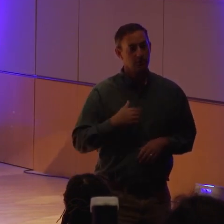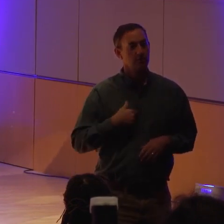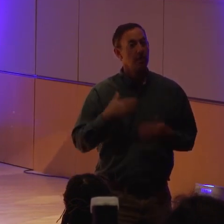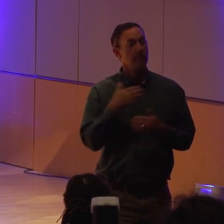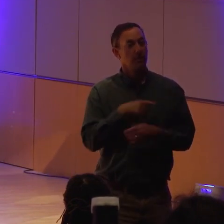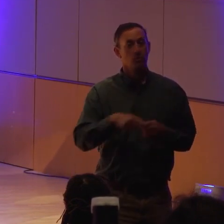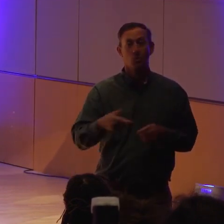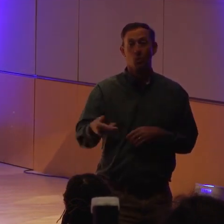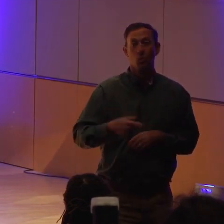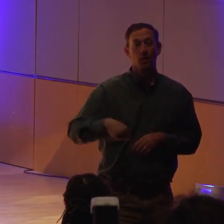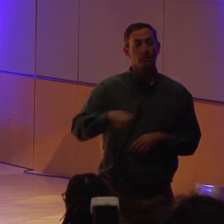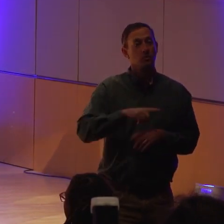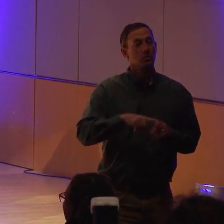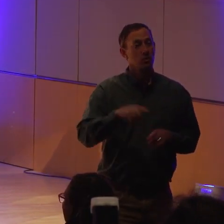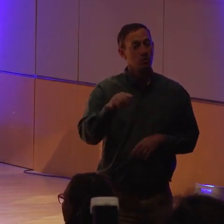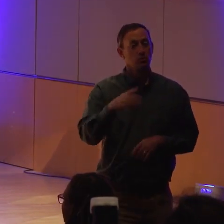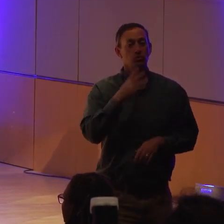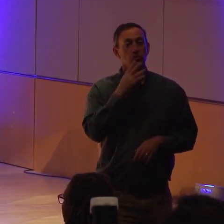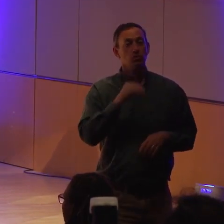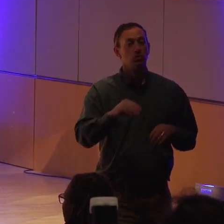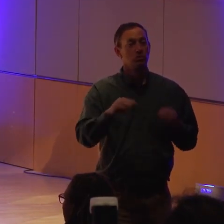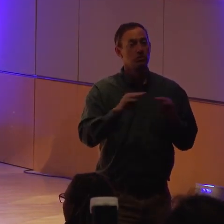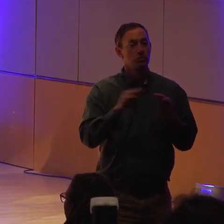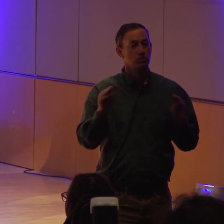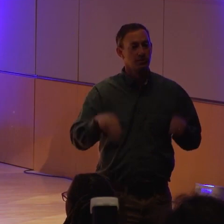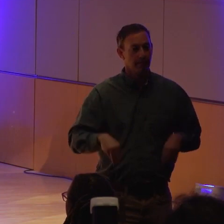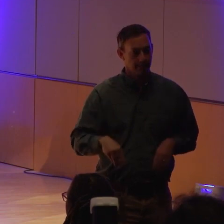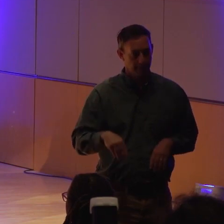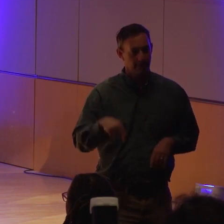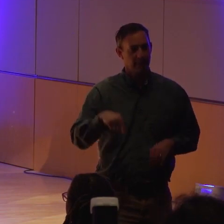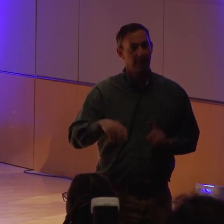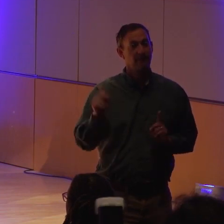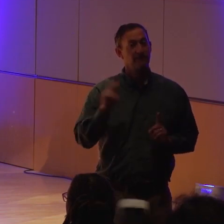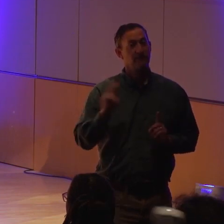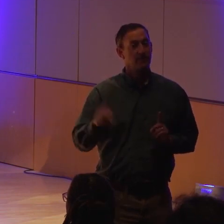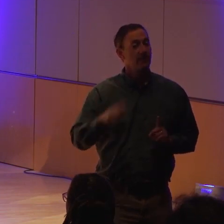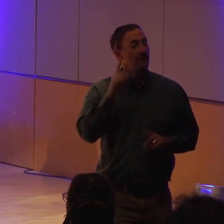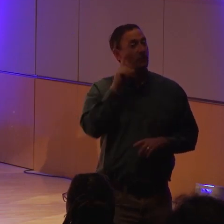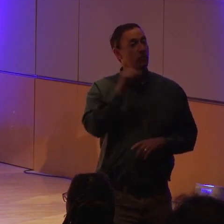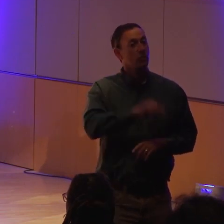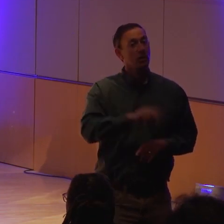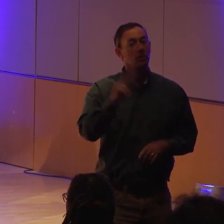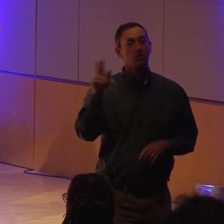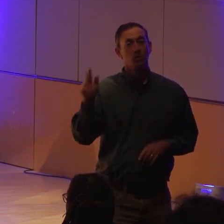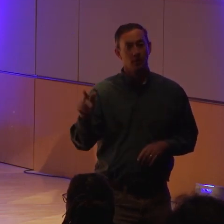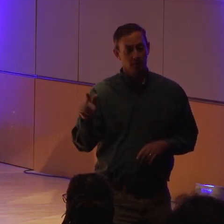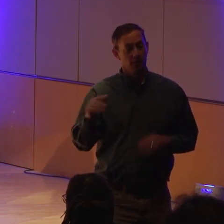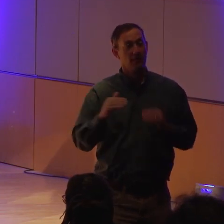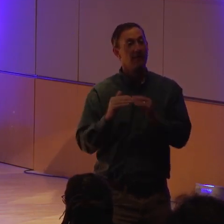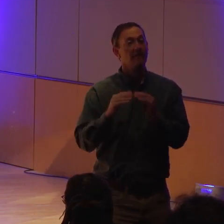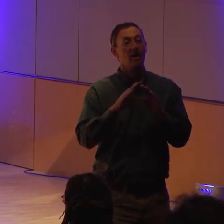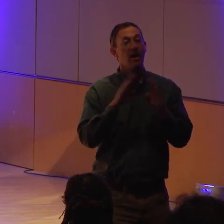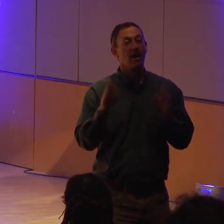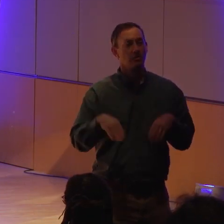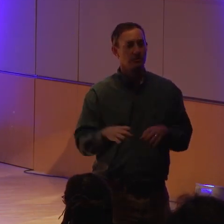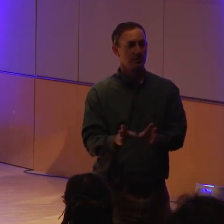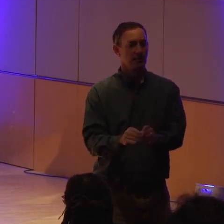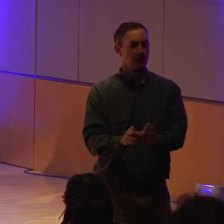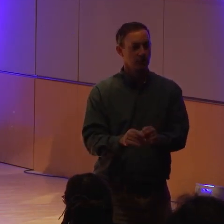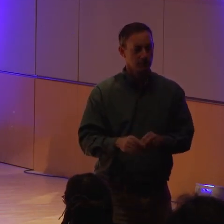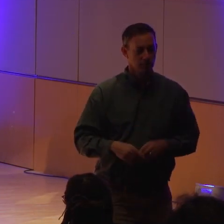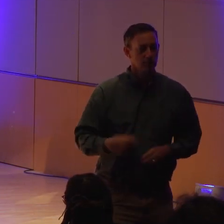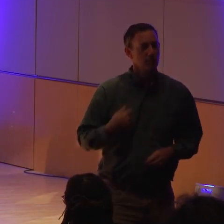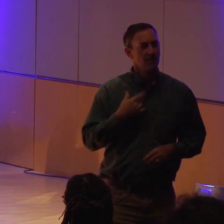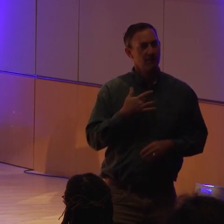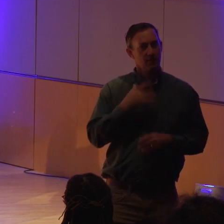to welcome you to the Weizmann National Jewish Museum in Philadelphia for our 2023 Fair Housing Conference. We